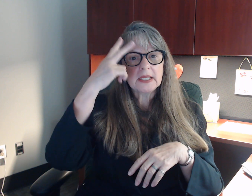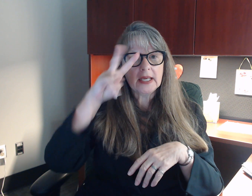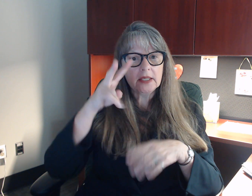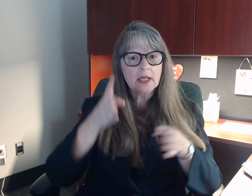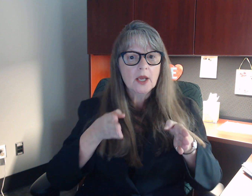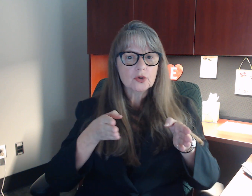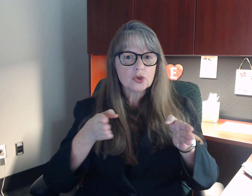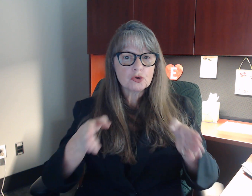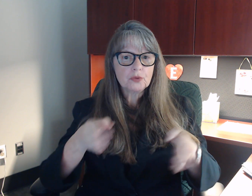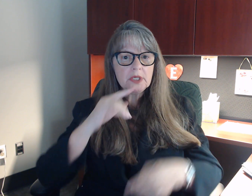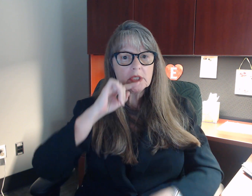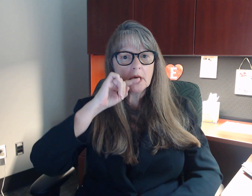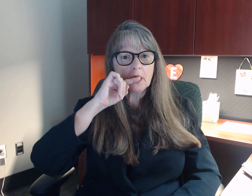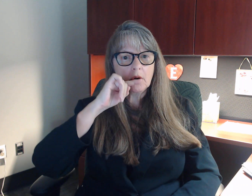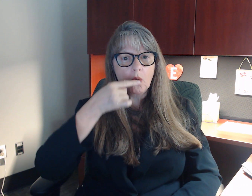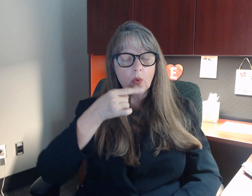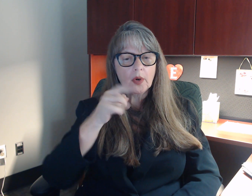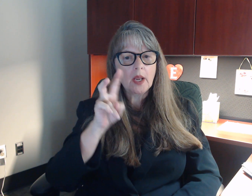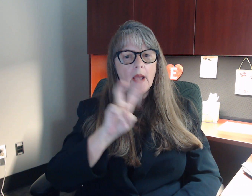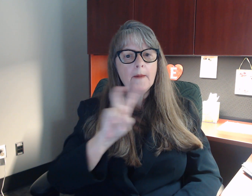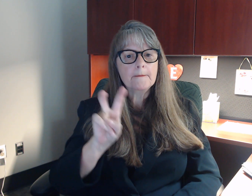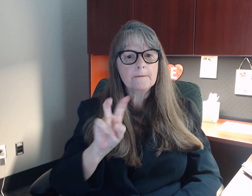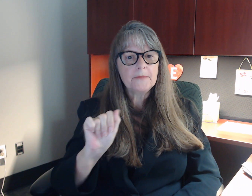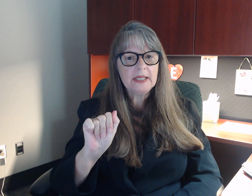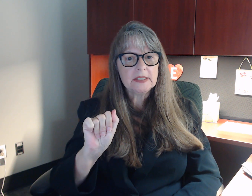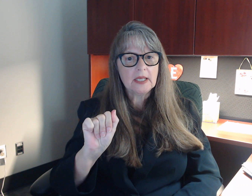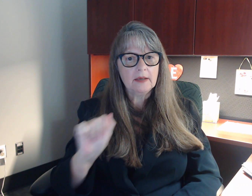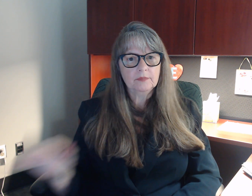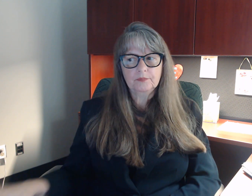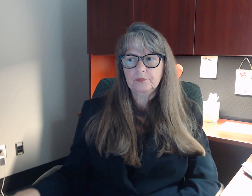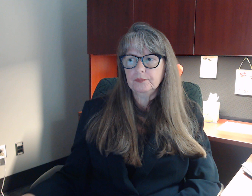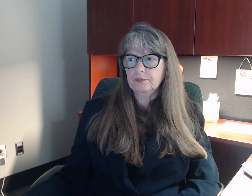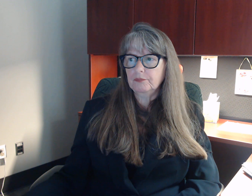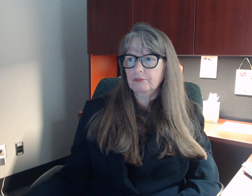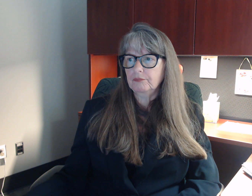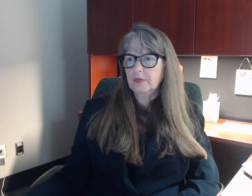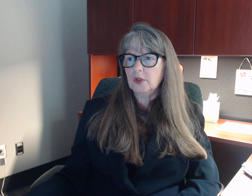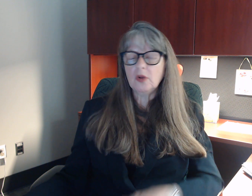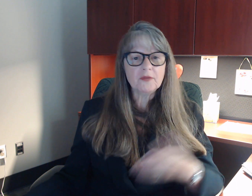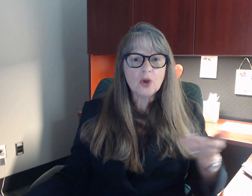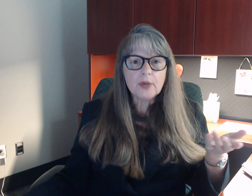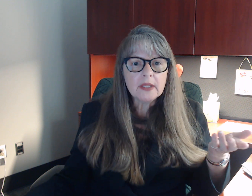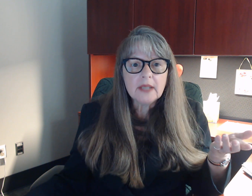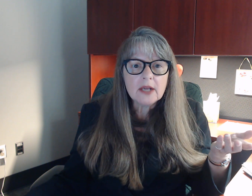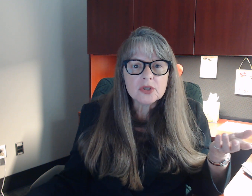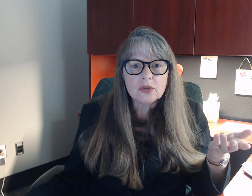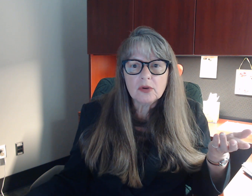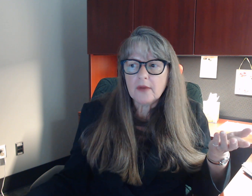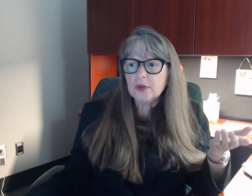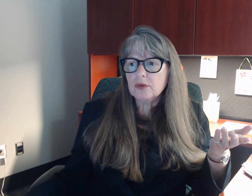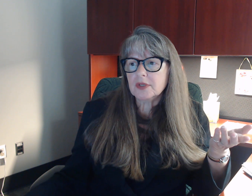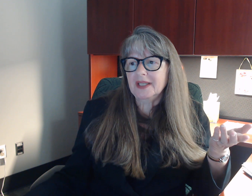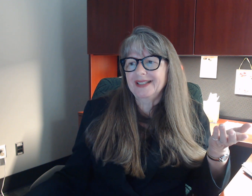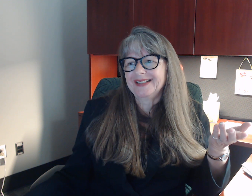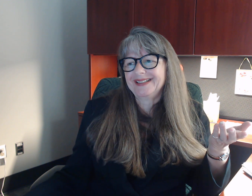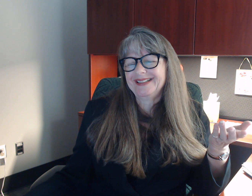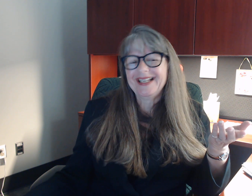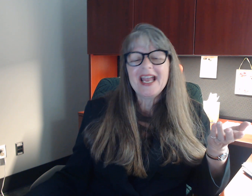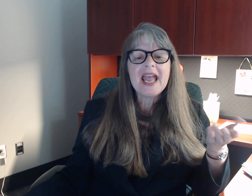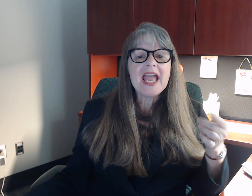Mexican street corn pizza. You'll have to go get it now just so you have to use it. And